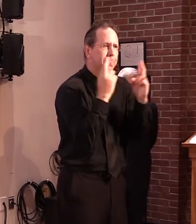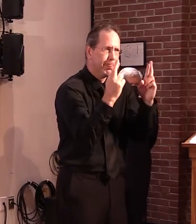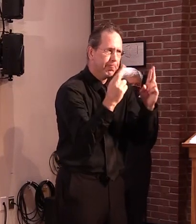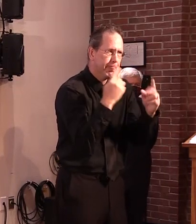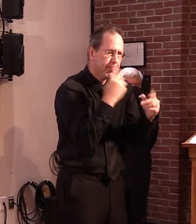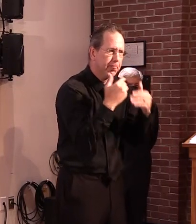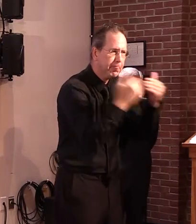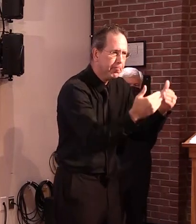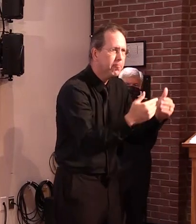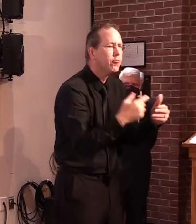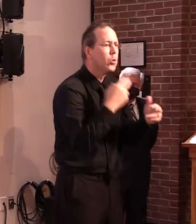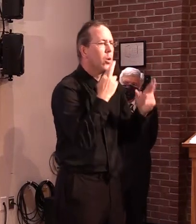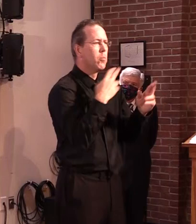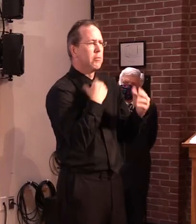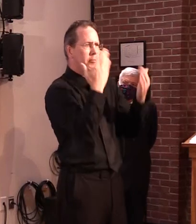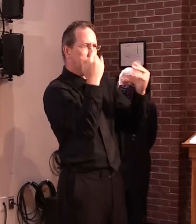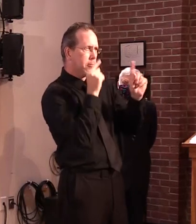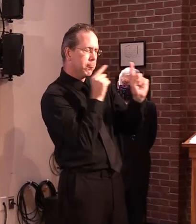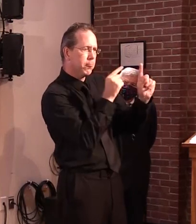do it.